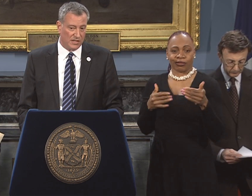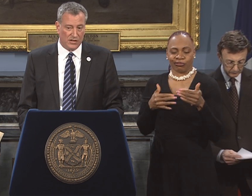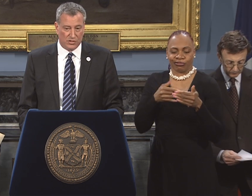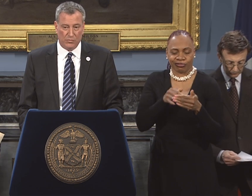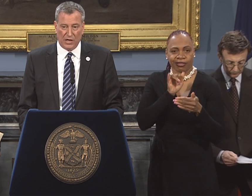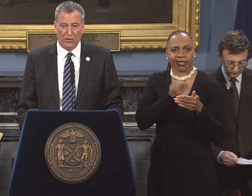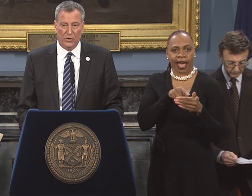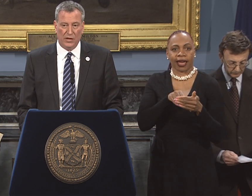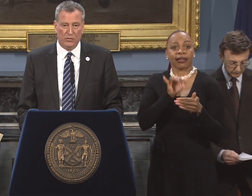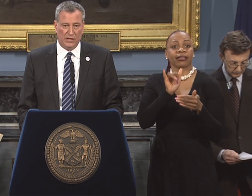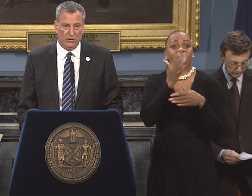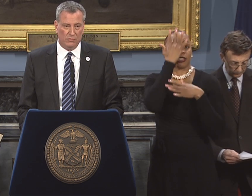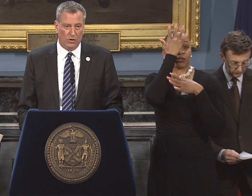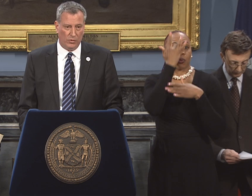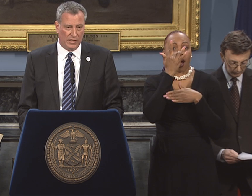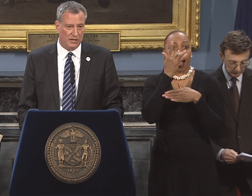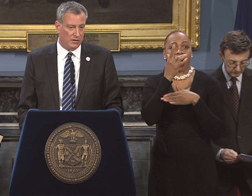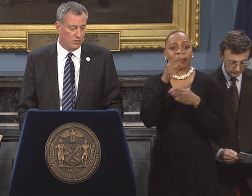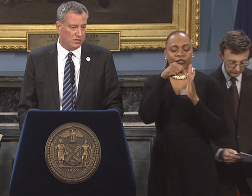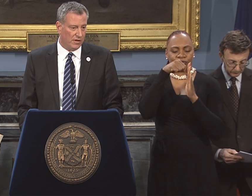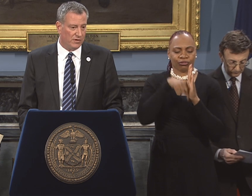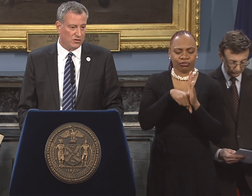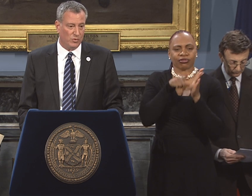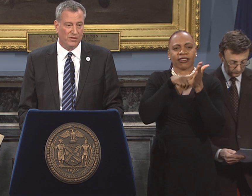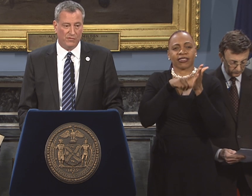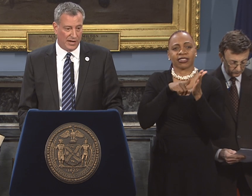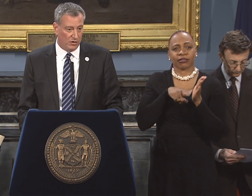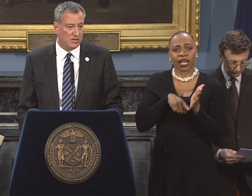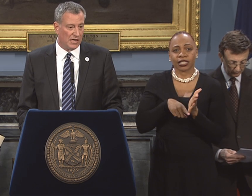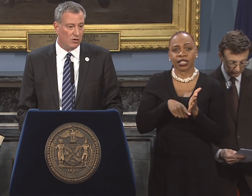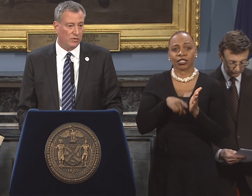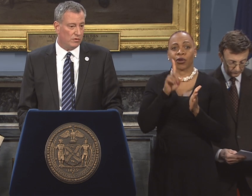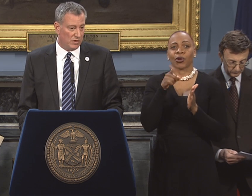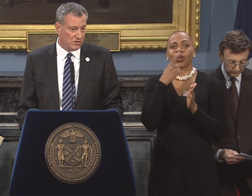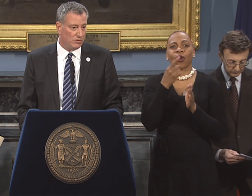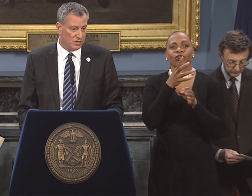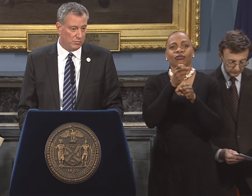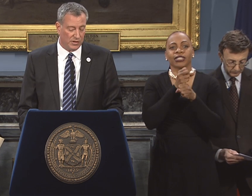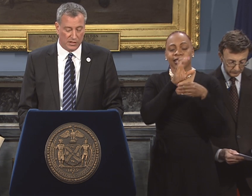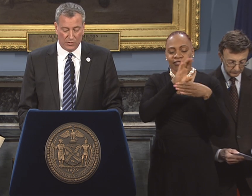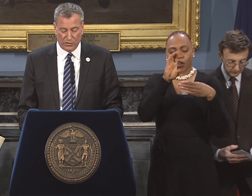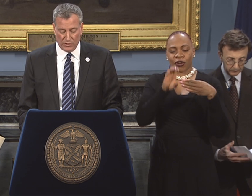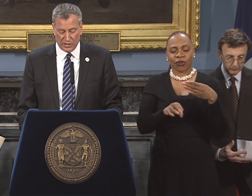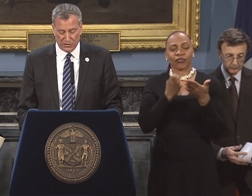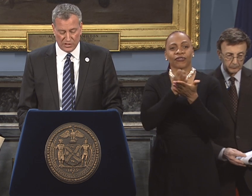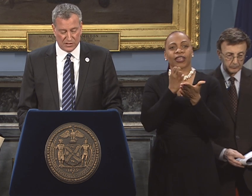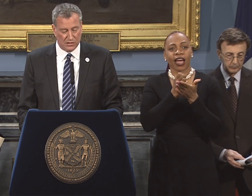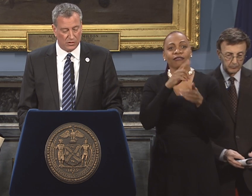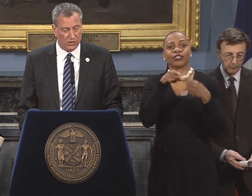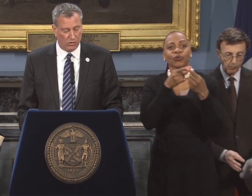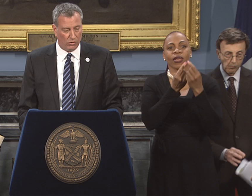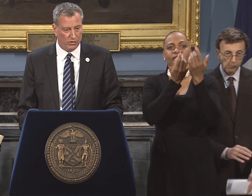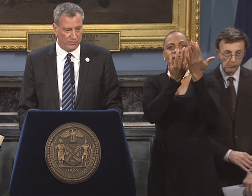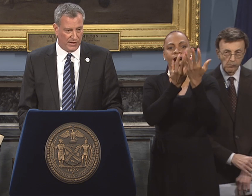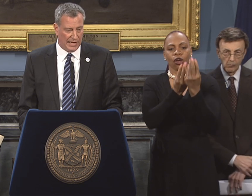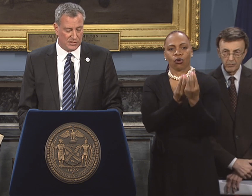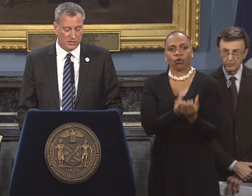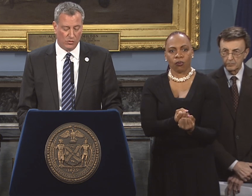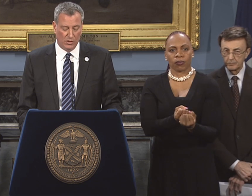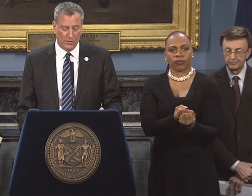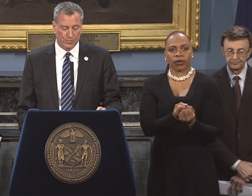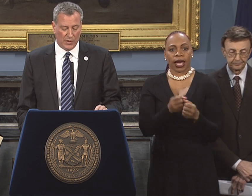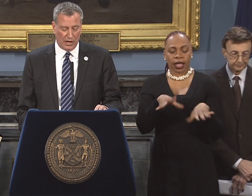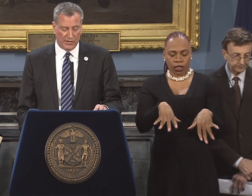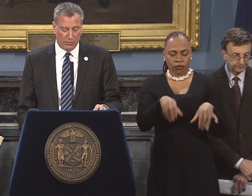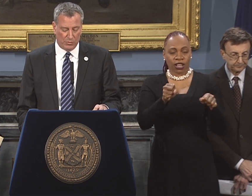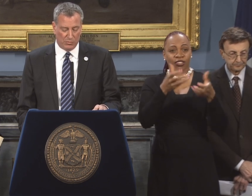thorough investigation. And by the way, we can only get conclusive evidence when the fire is out, when the rescue is completed, and we really get a chance to look at all the facts.